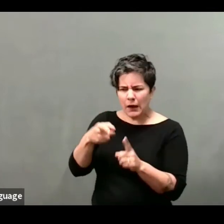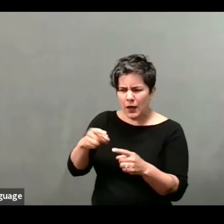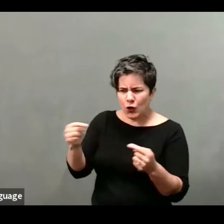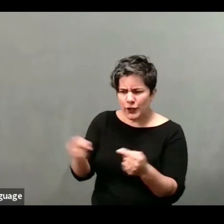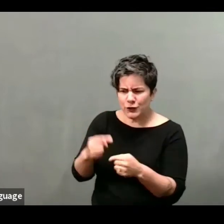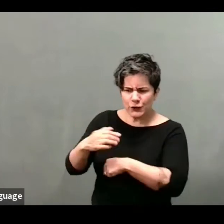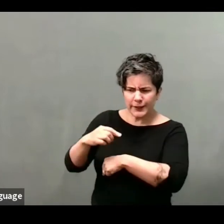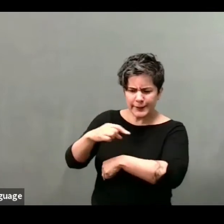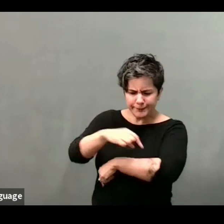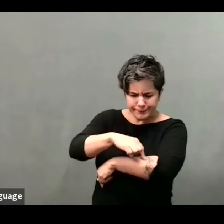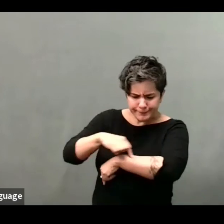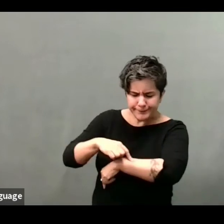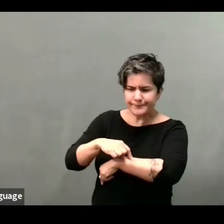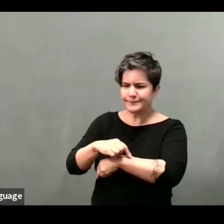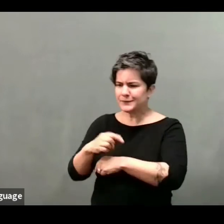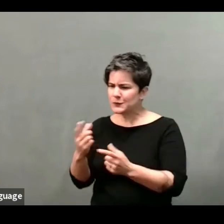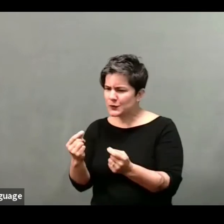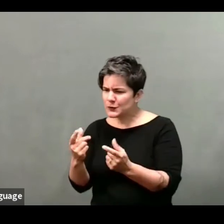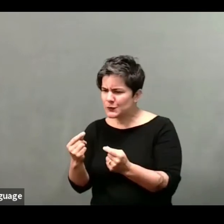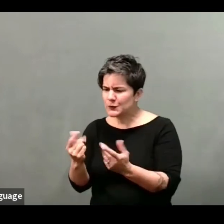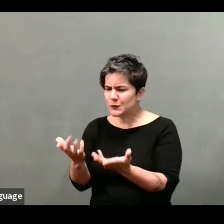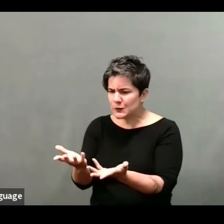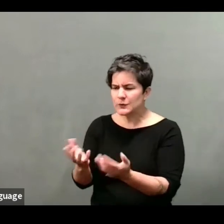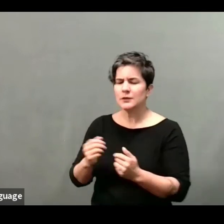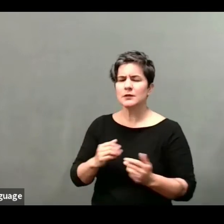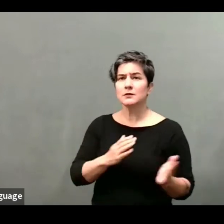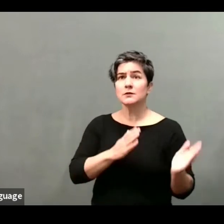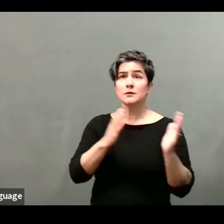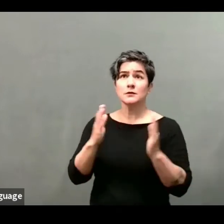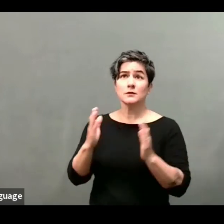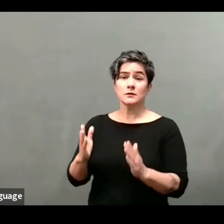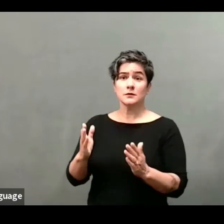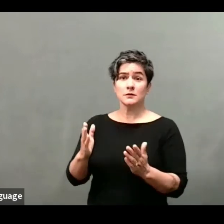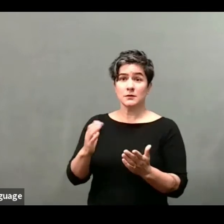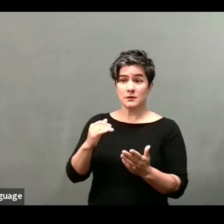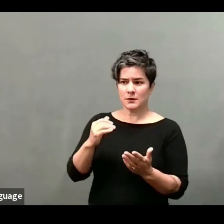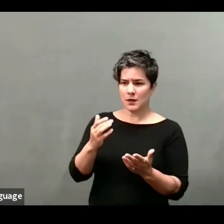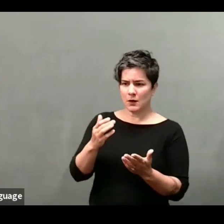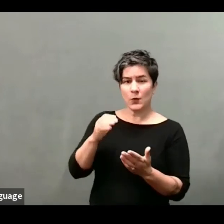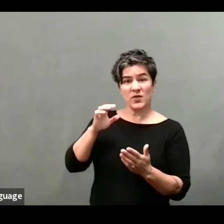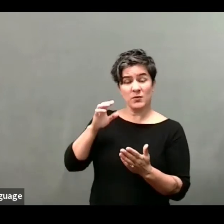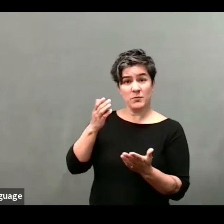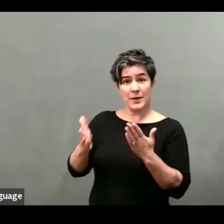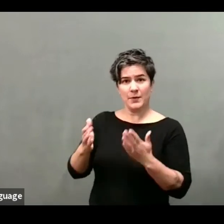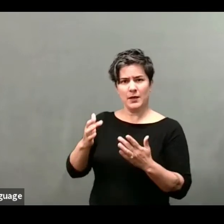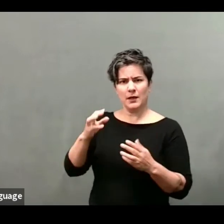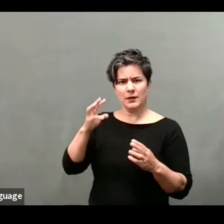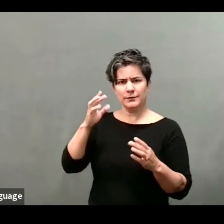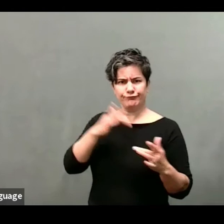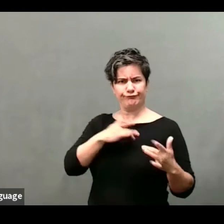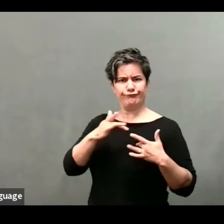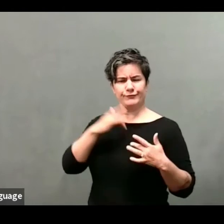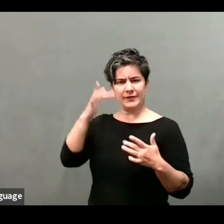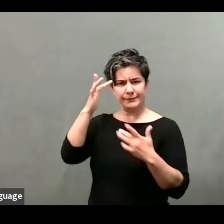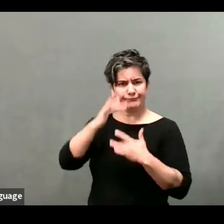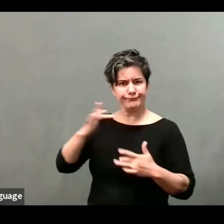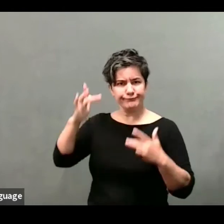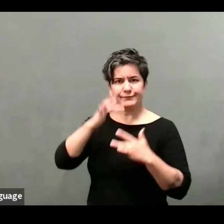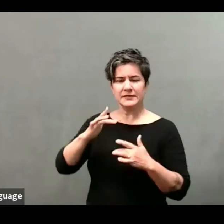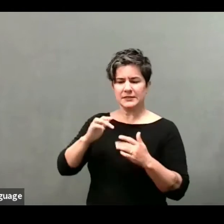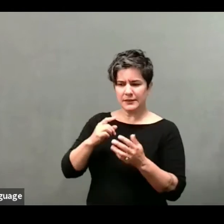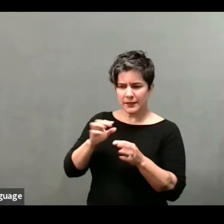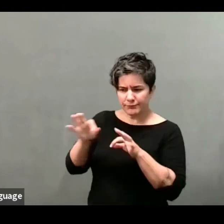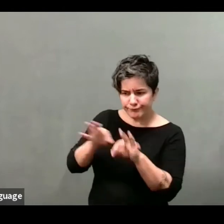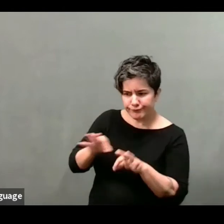wound or maybe elevation of a disease process, or diseases